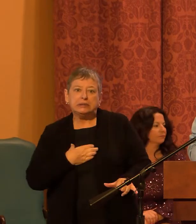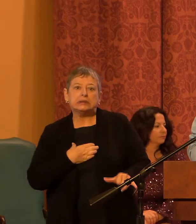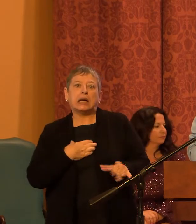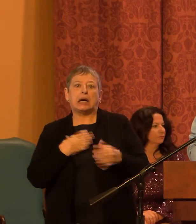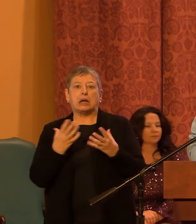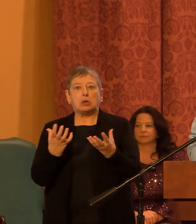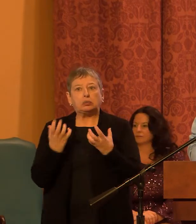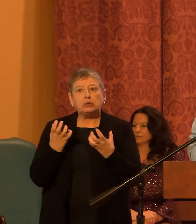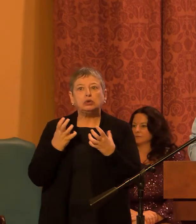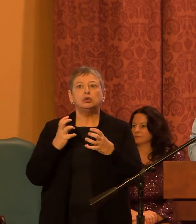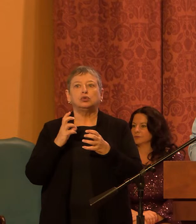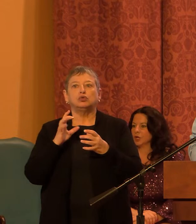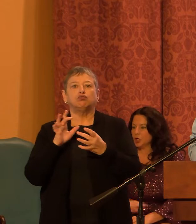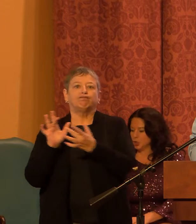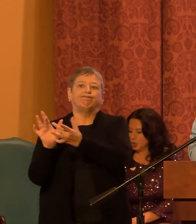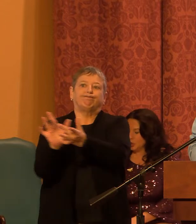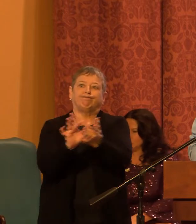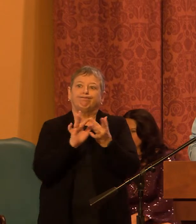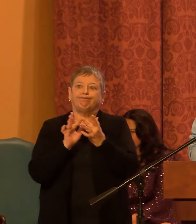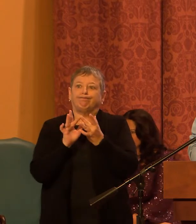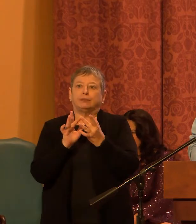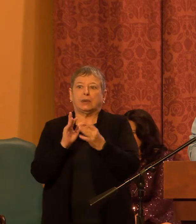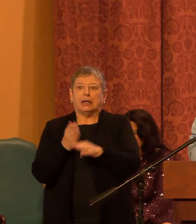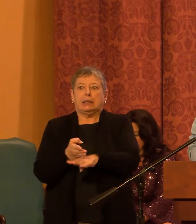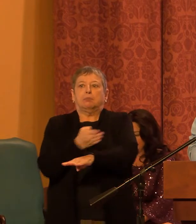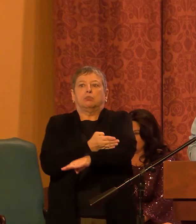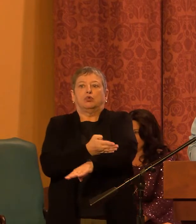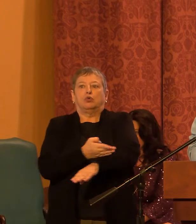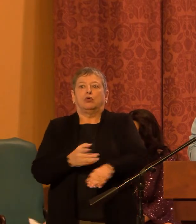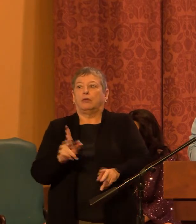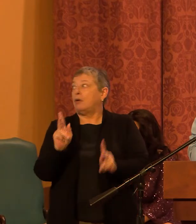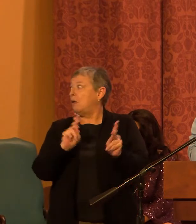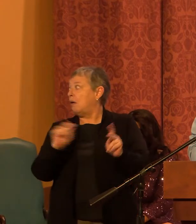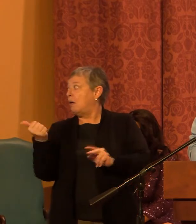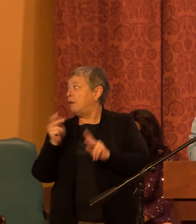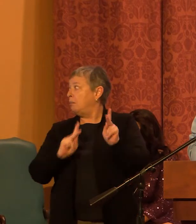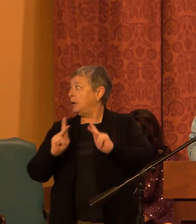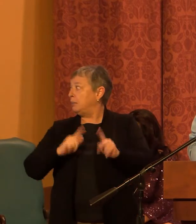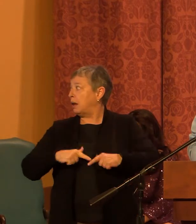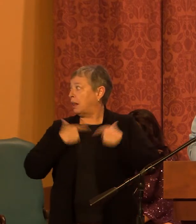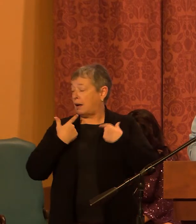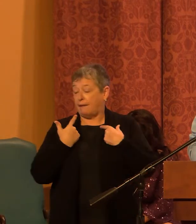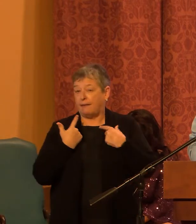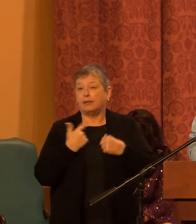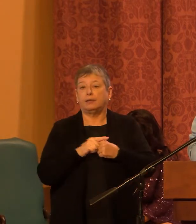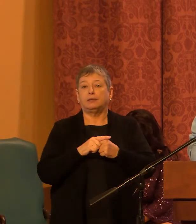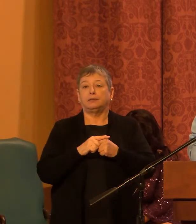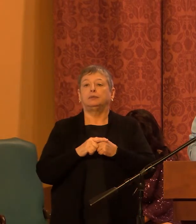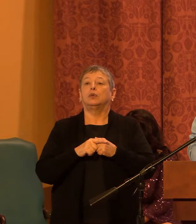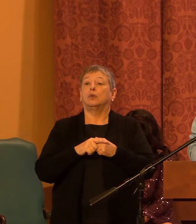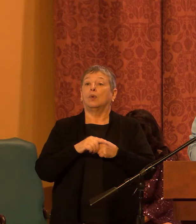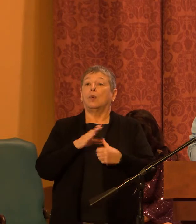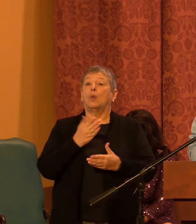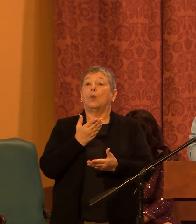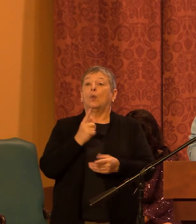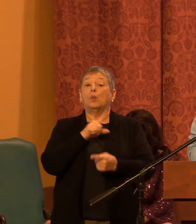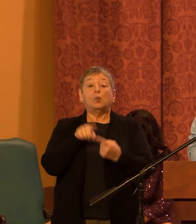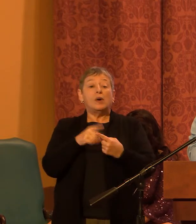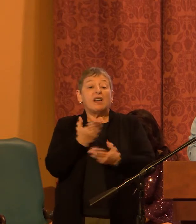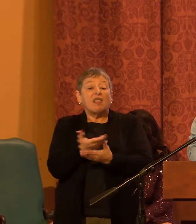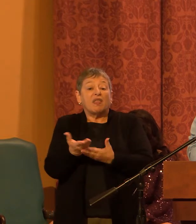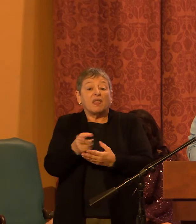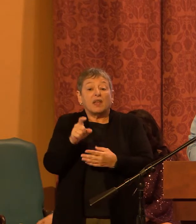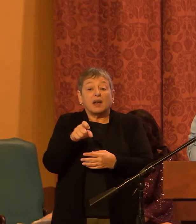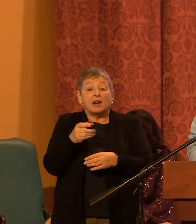the willingness to reach out and enrich the lives of others within their community. When a need arises, they never falter